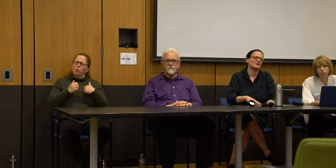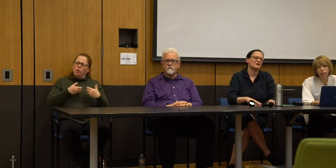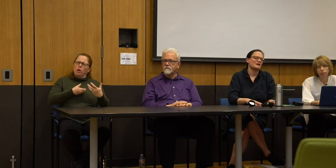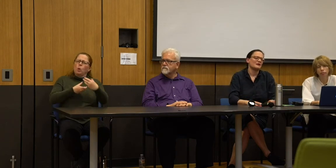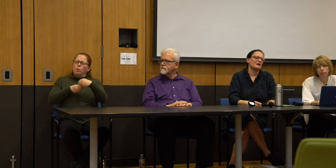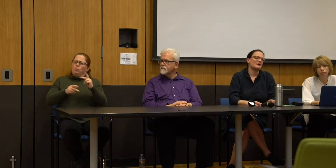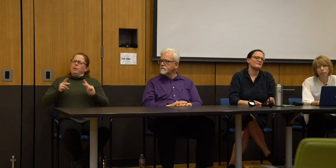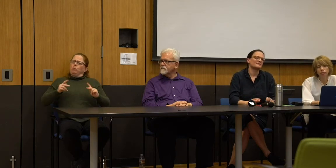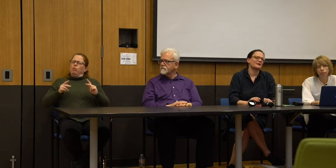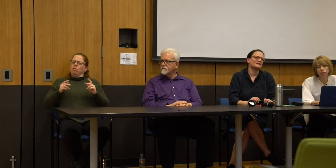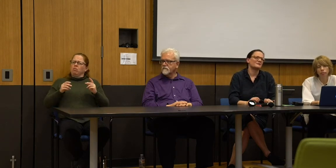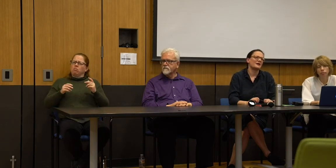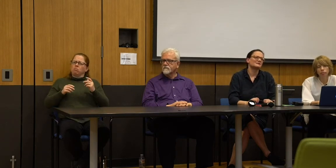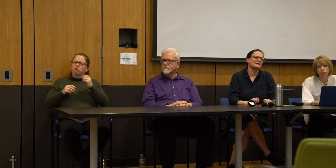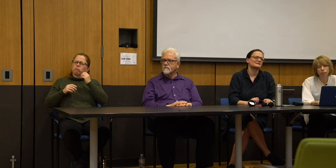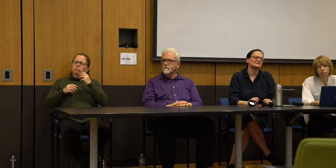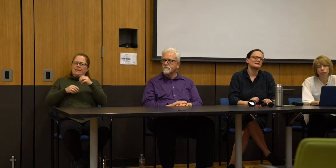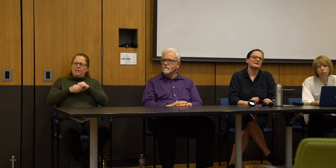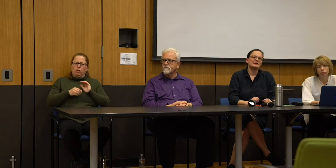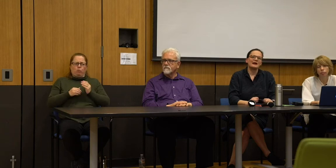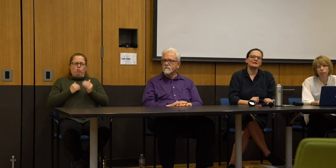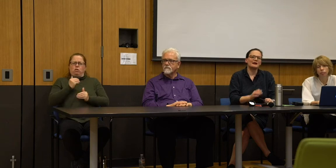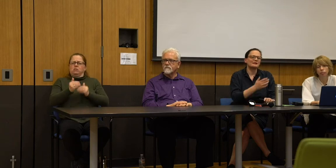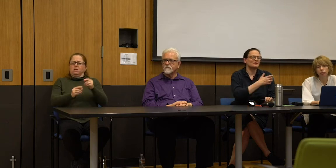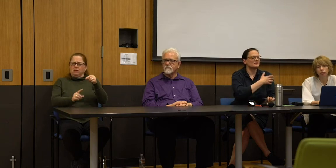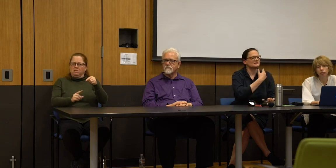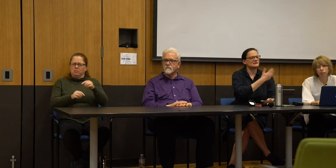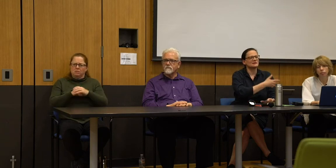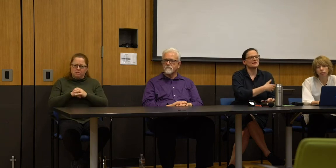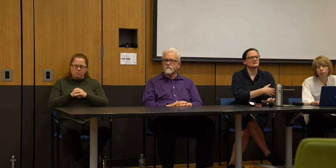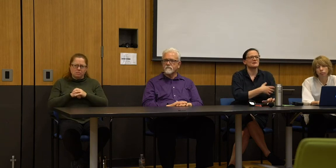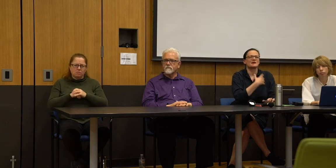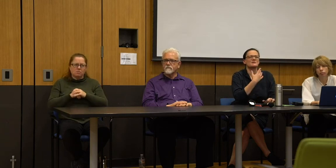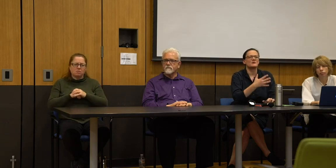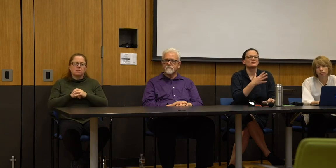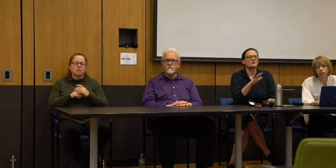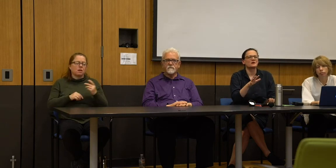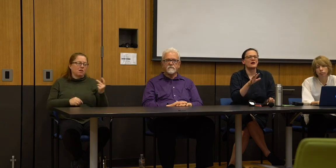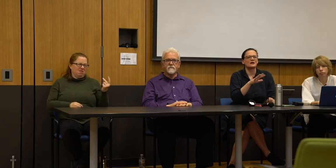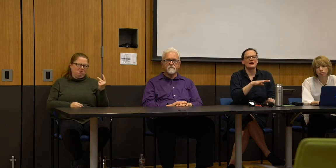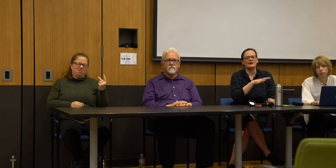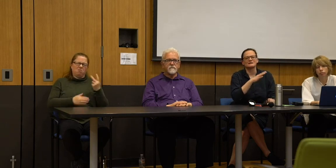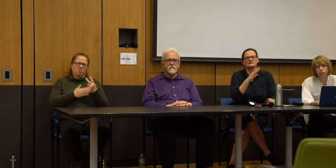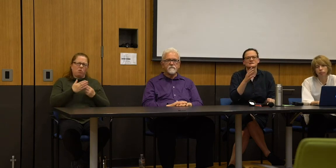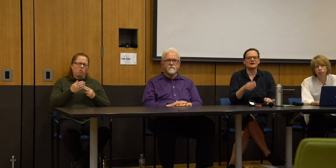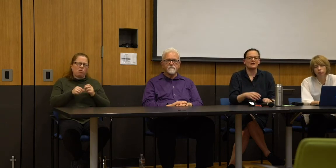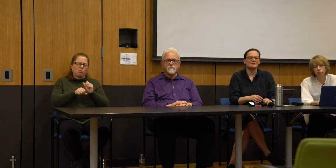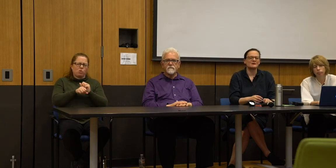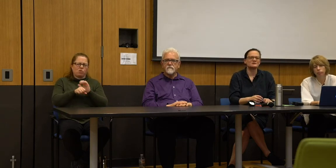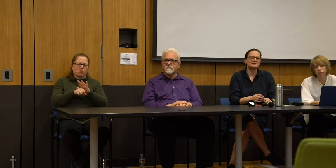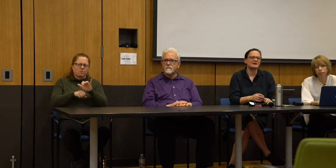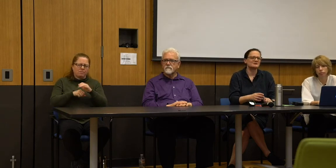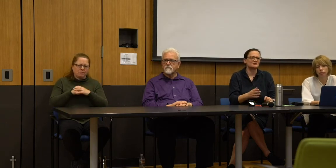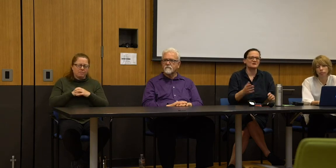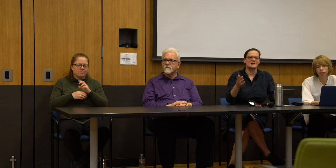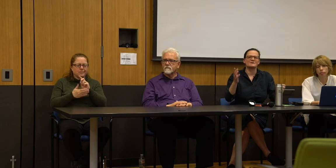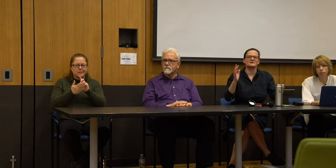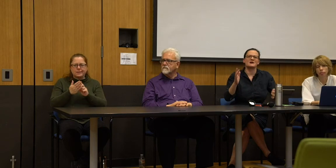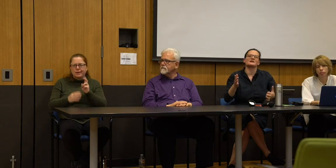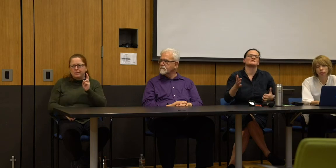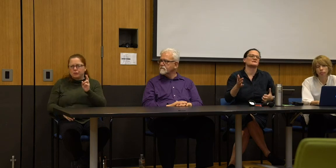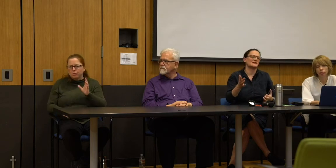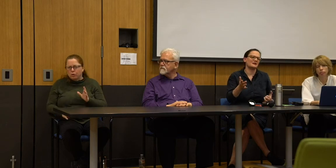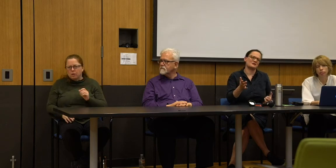people in the process? And that, you know, this is something that Elizabeth and I both work on as, you know, design historians,